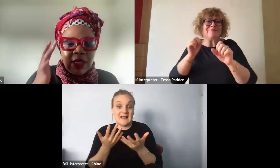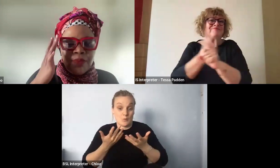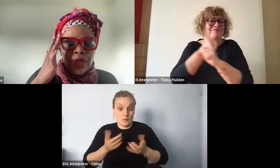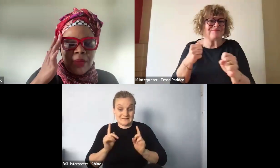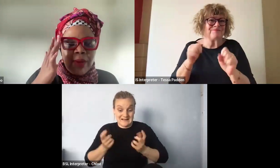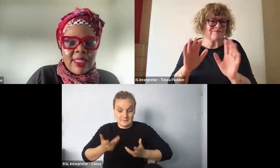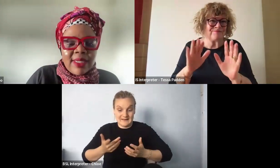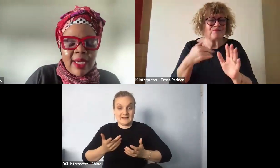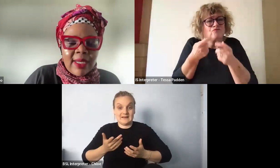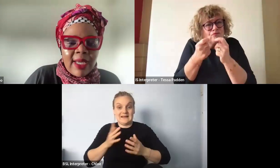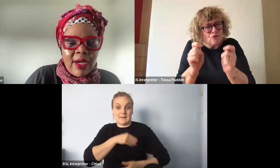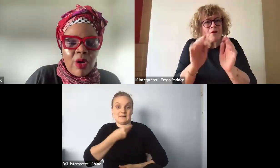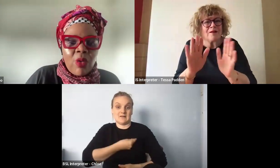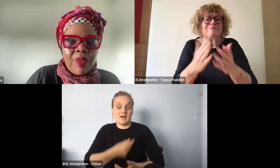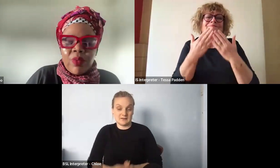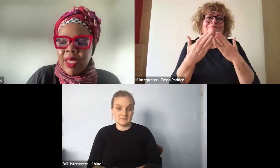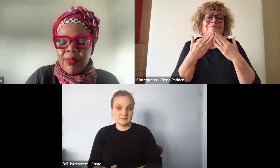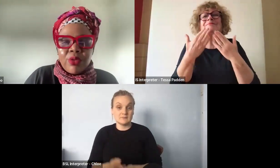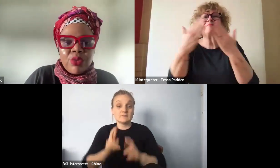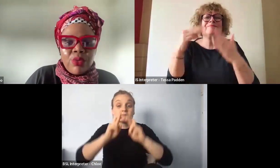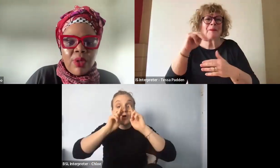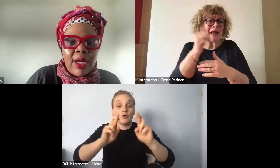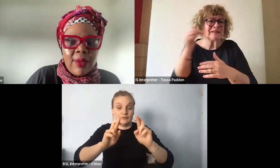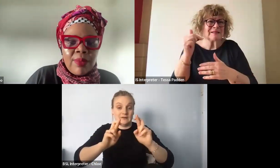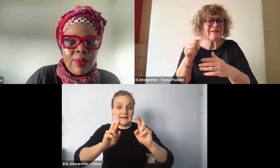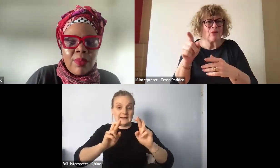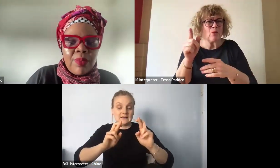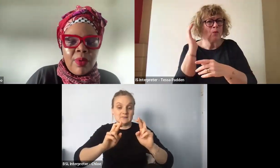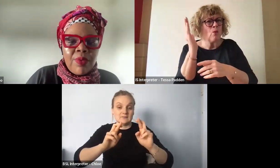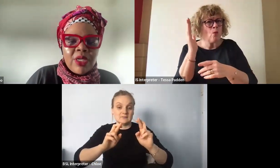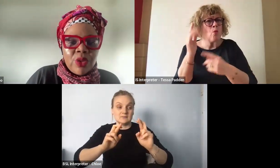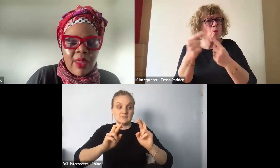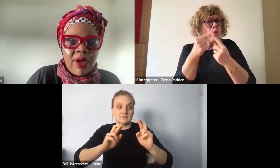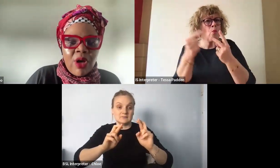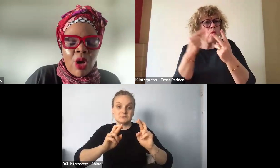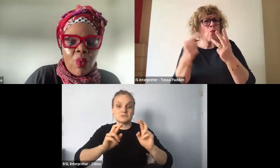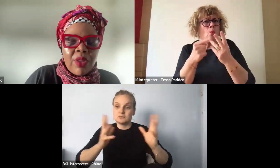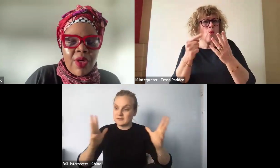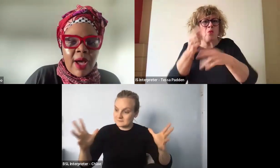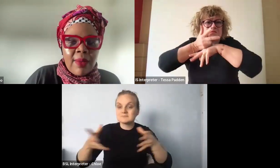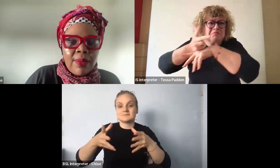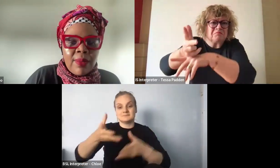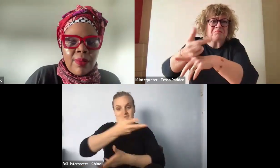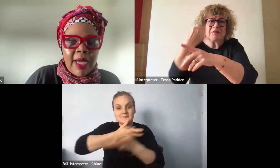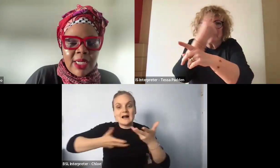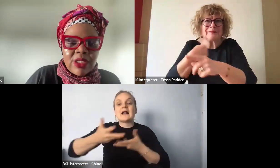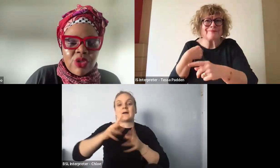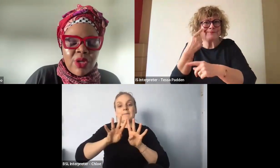as we see in Palestine. And I hope that we'll be able to bring it together with